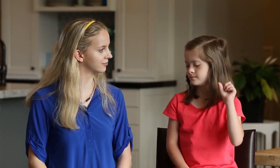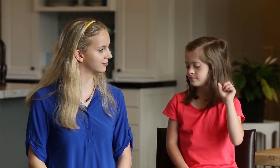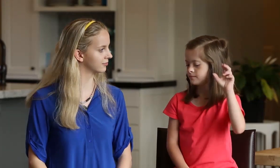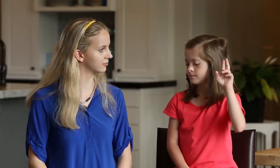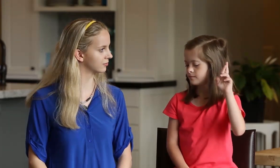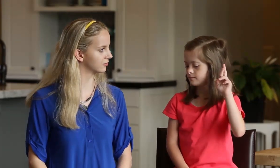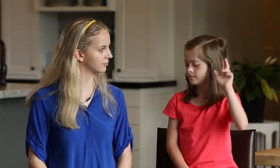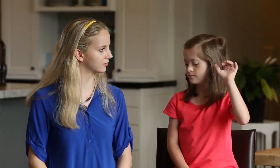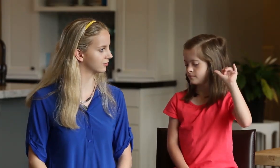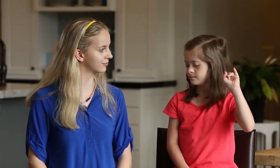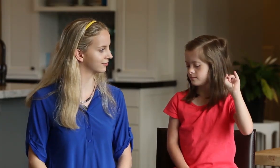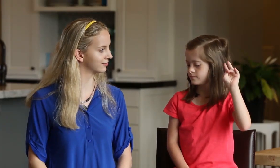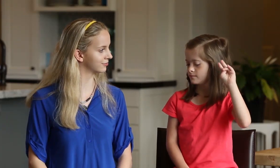My name Aaron.